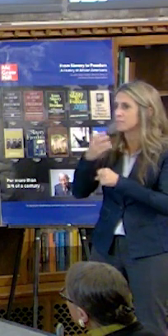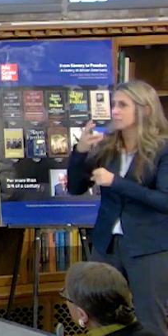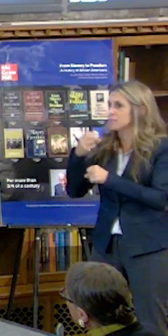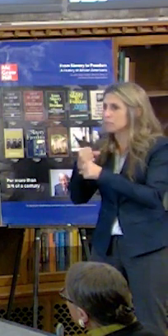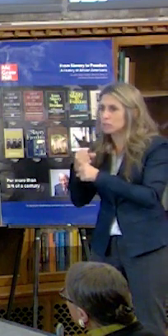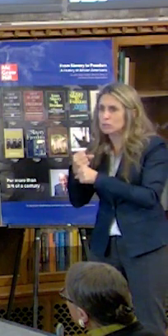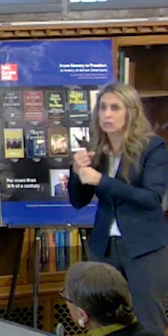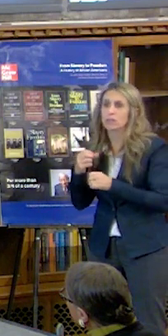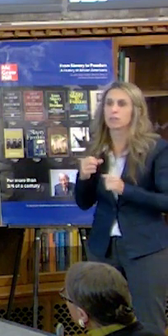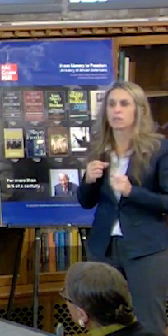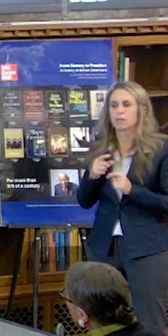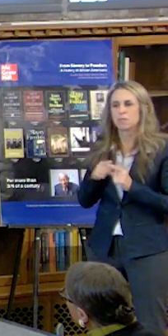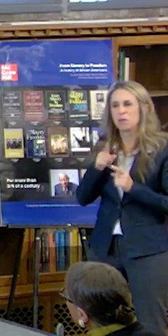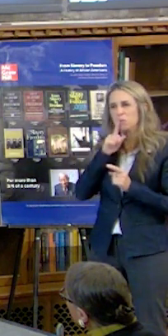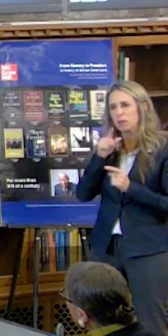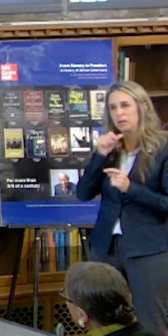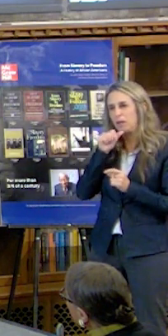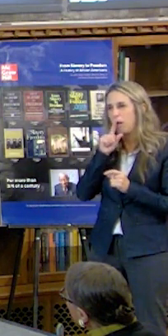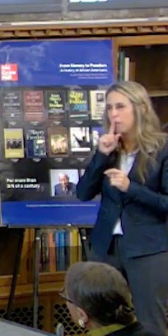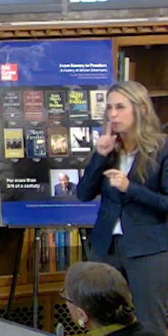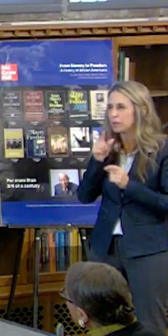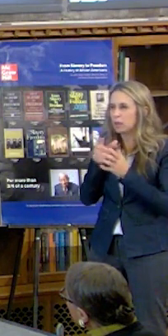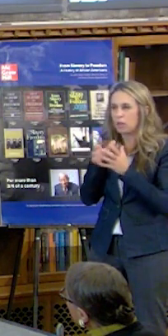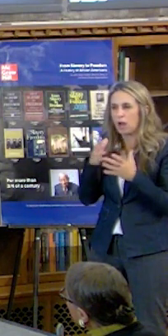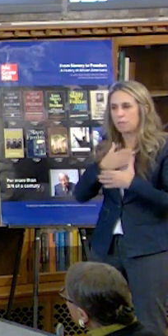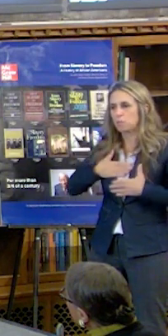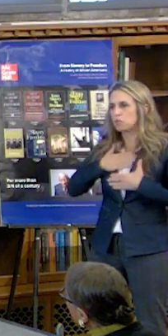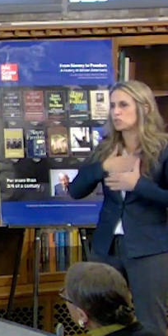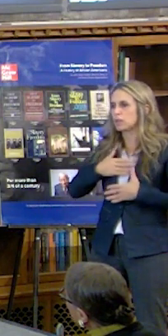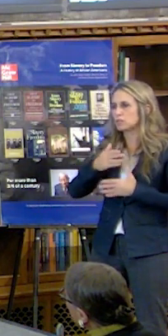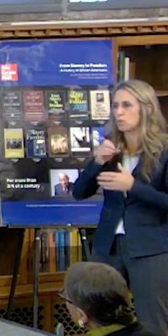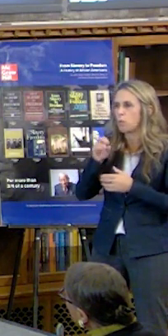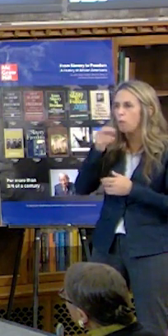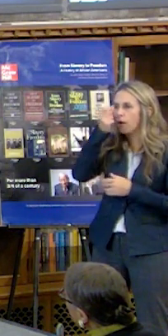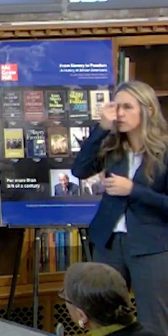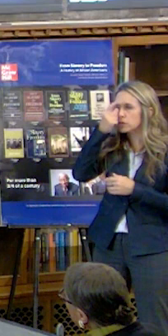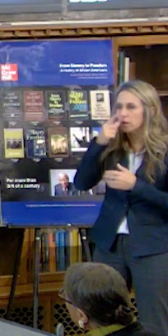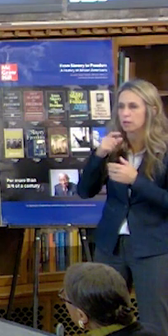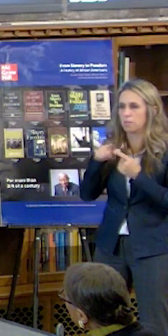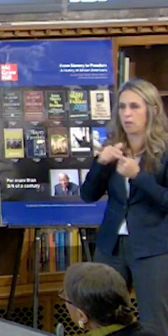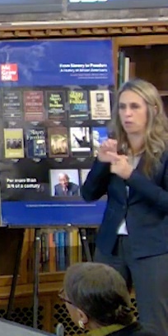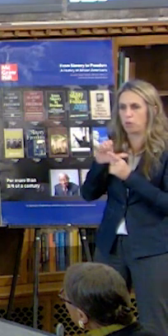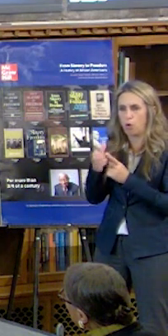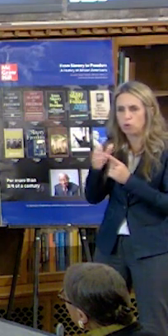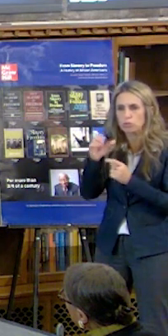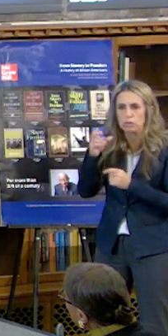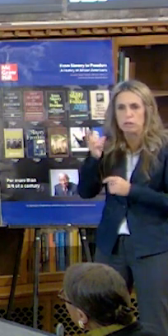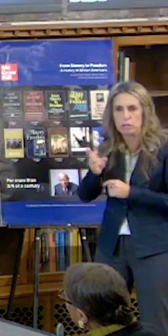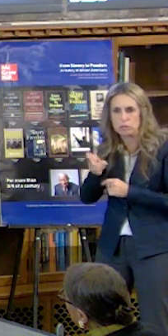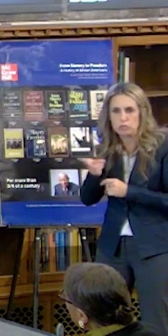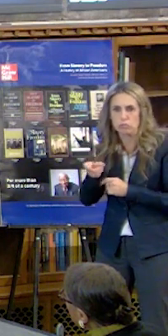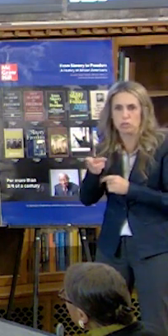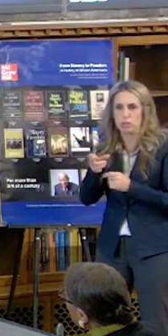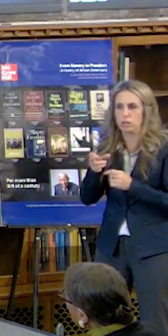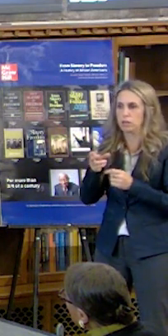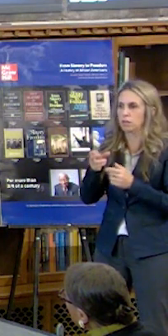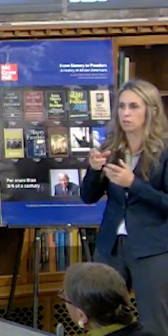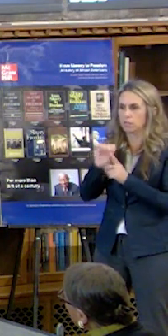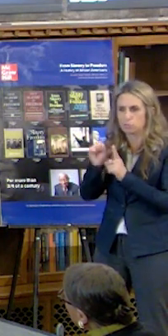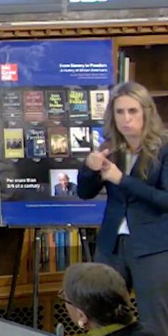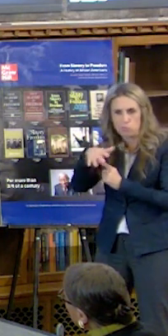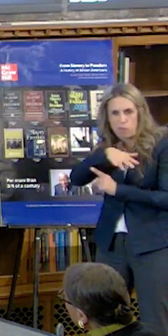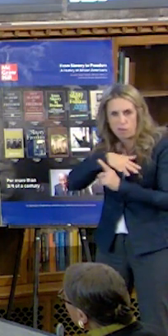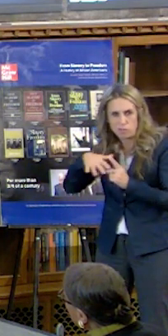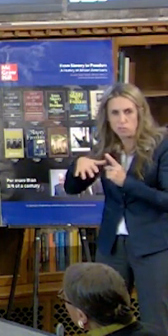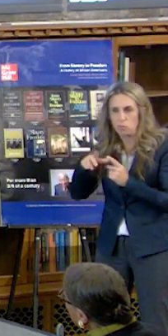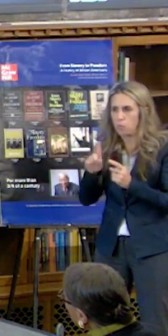really very little appreciation understanding of what culture the history context